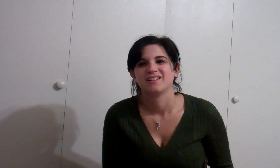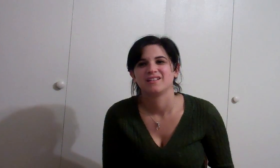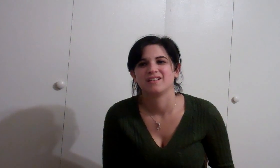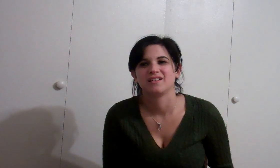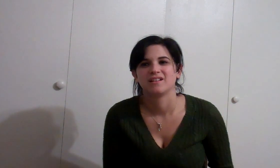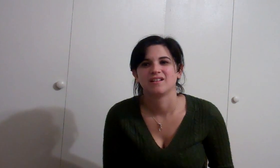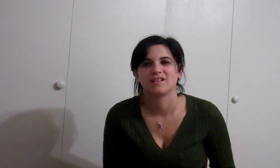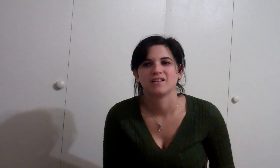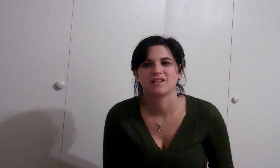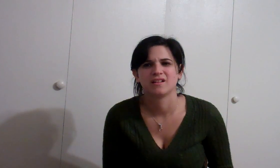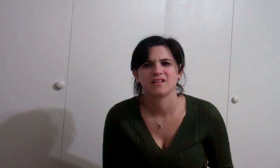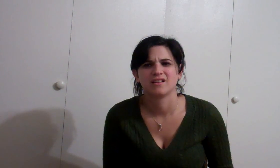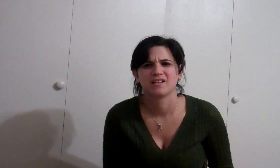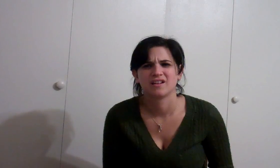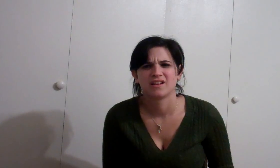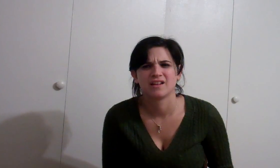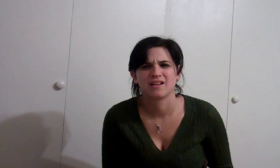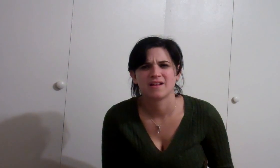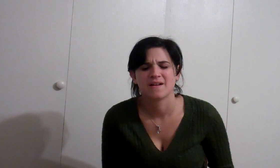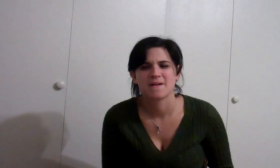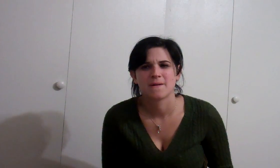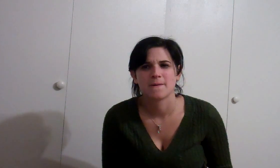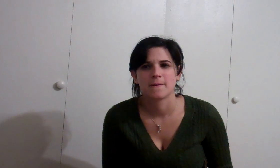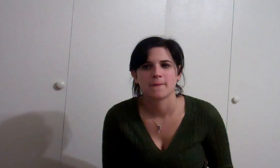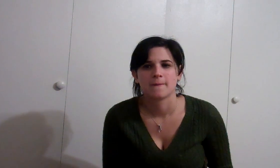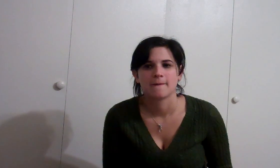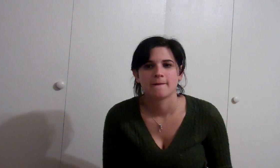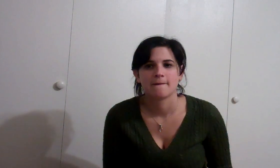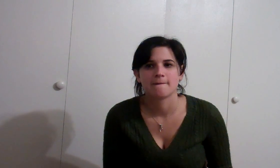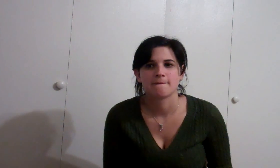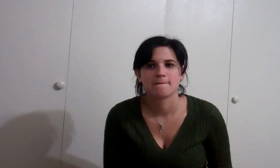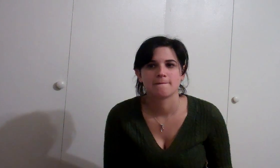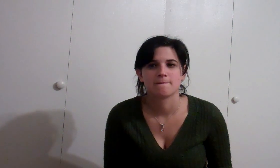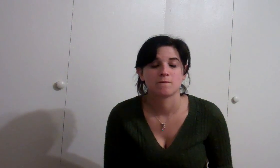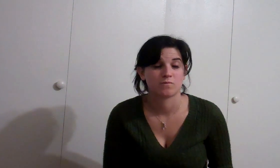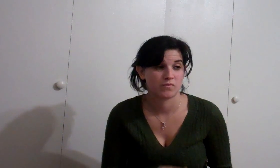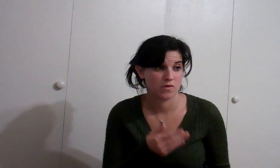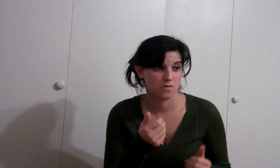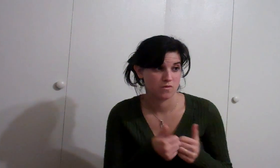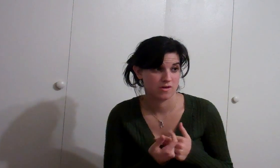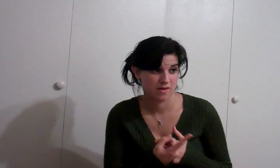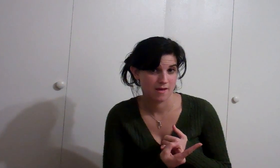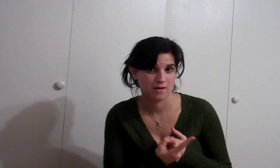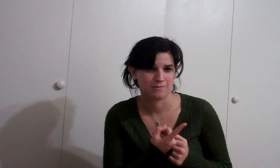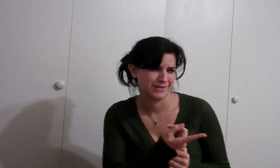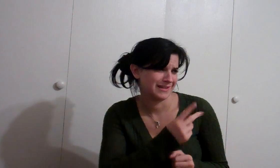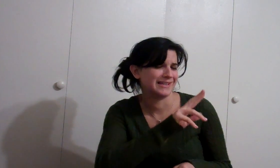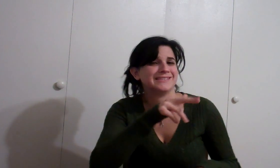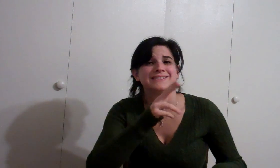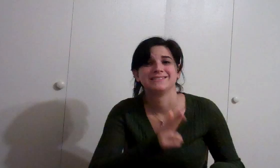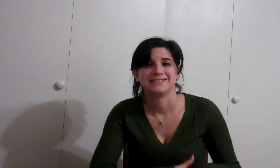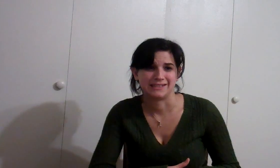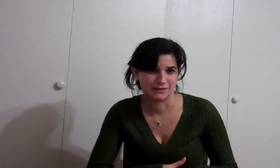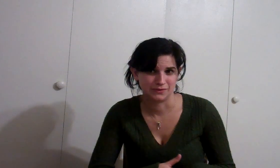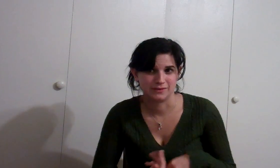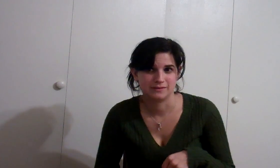you want it? I'm sorry. I say no. That's always been that's a myth. But with him, he's a natural, and between him and